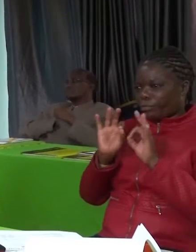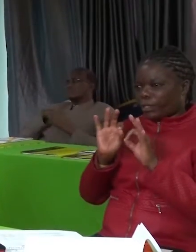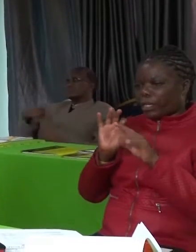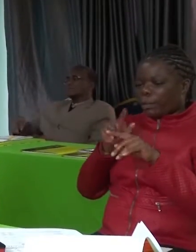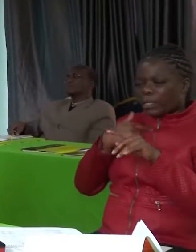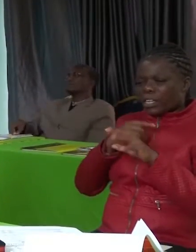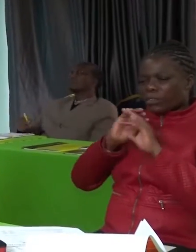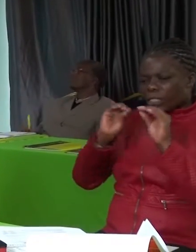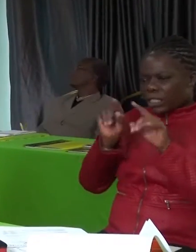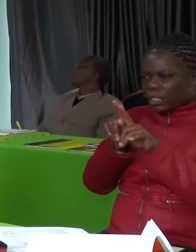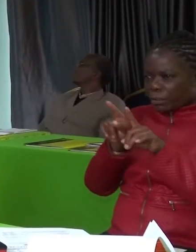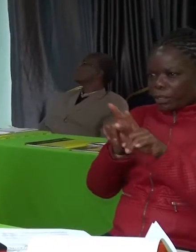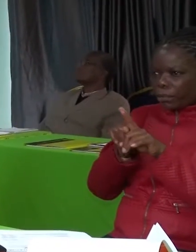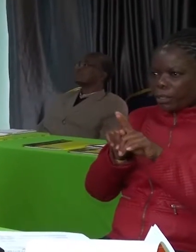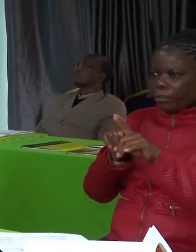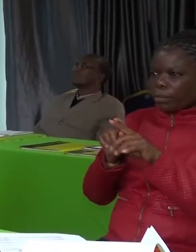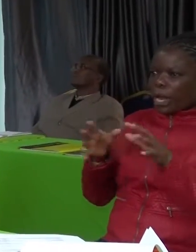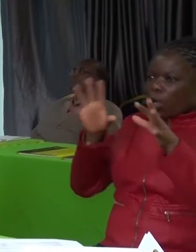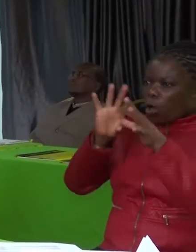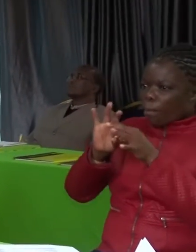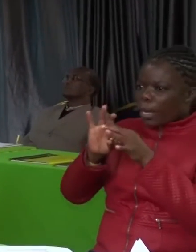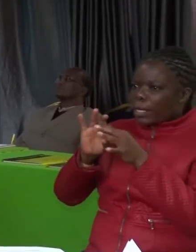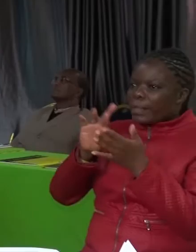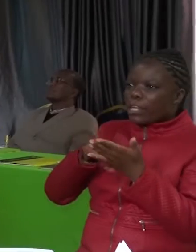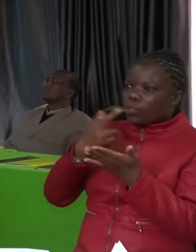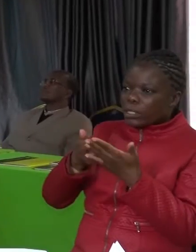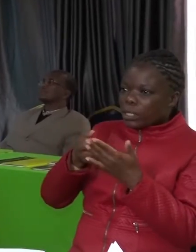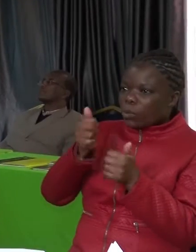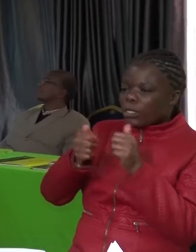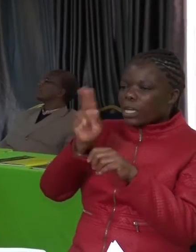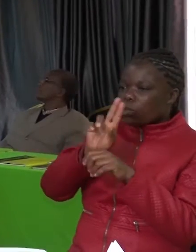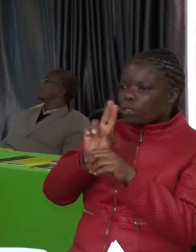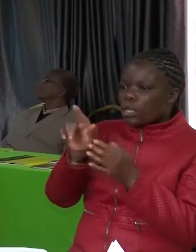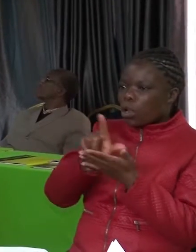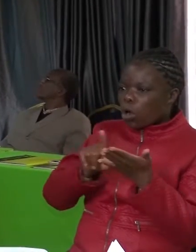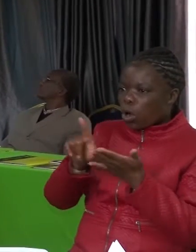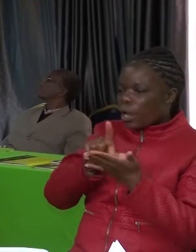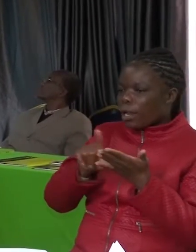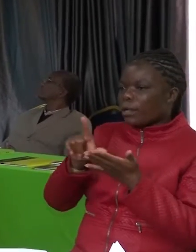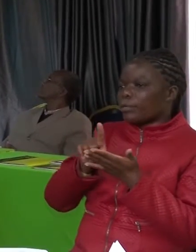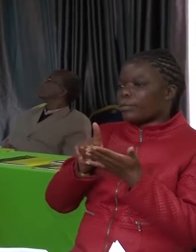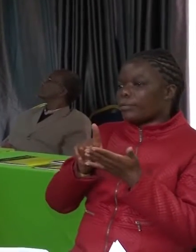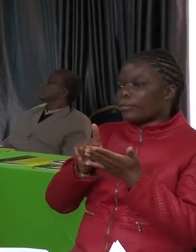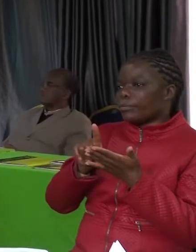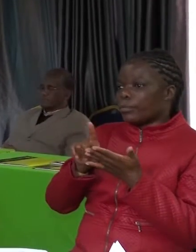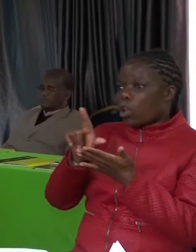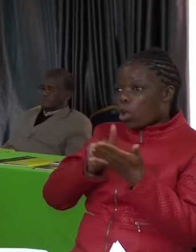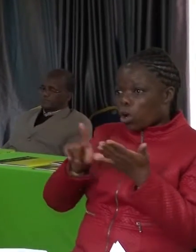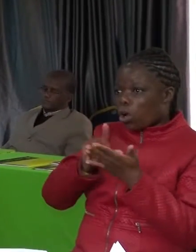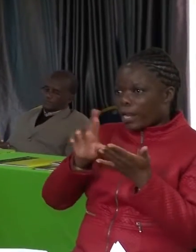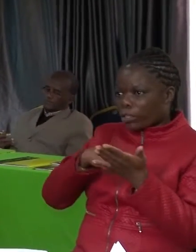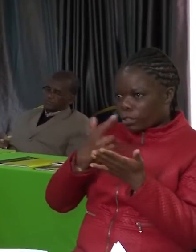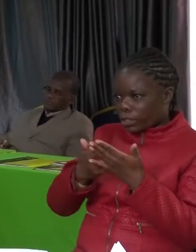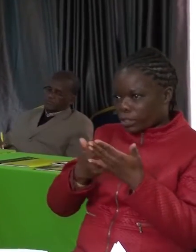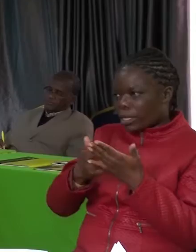lesson plans, the resources I used. Some were local. I put them together, and align